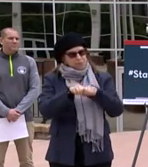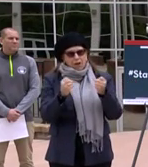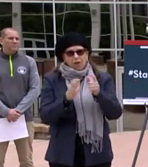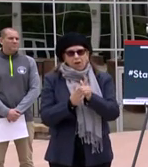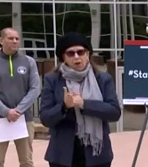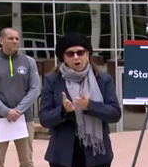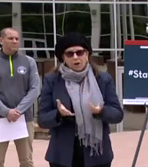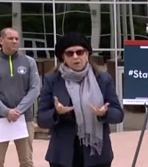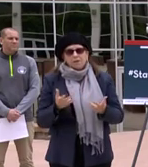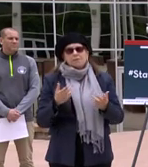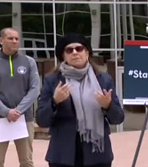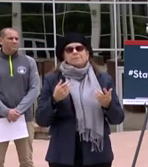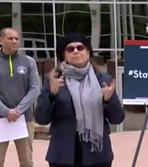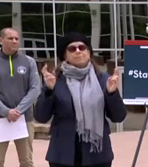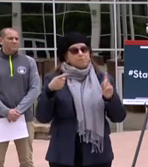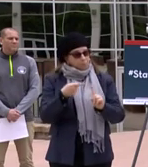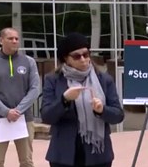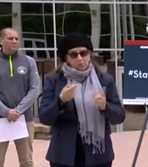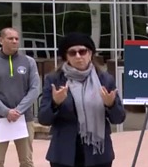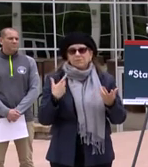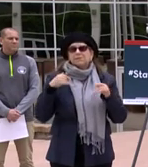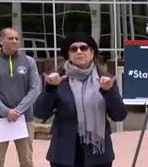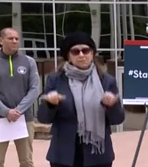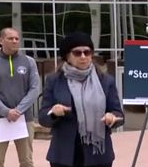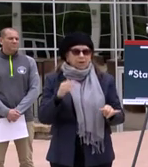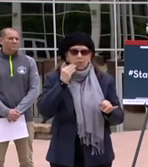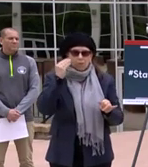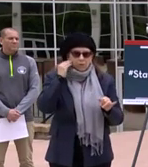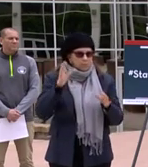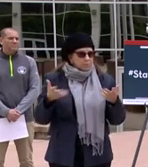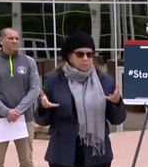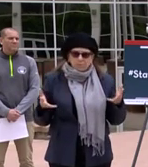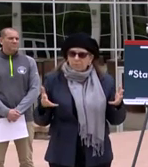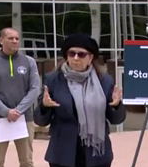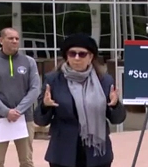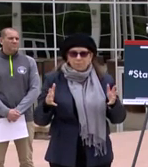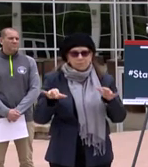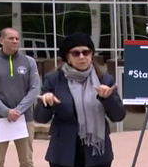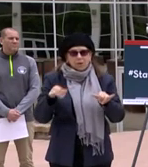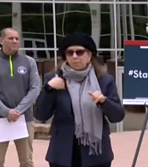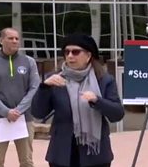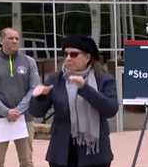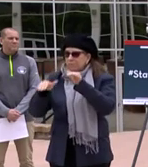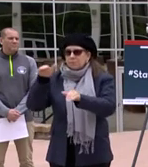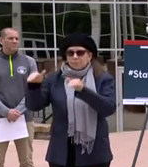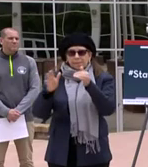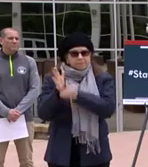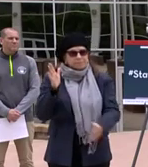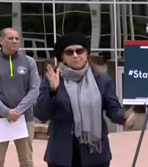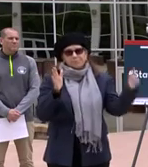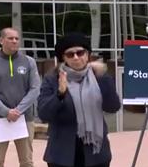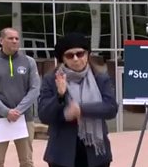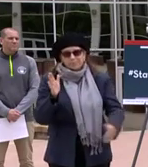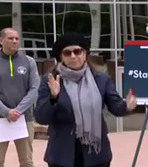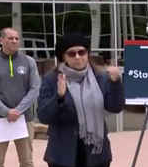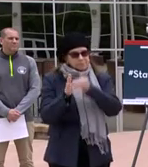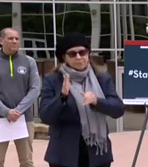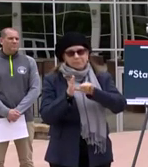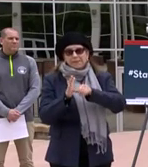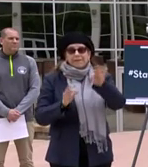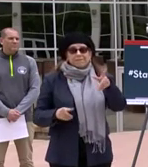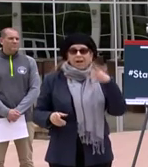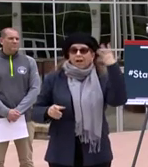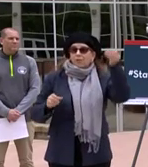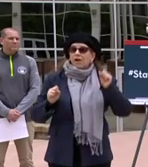stay at home. And so they will be reminded to stay at home. And if they're outside exercising, they will be reminded of